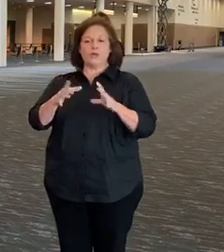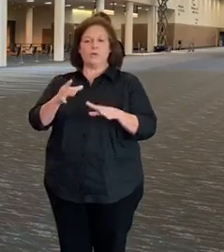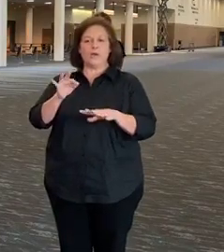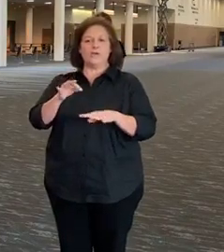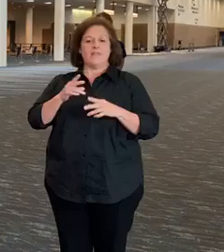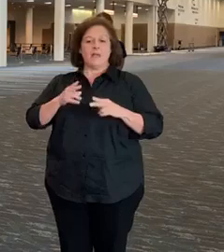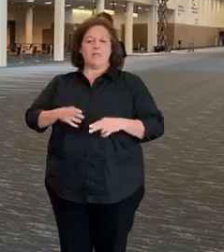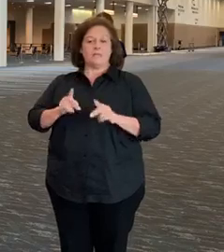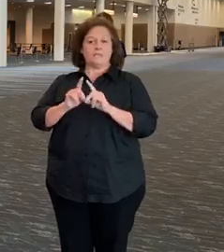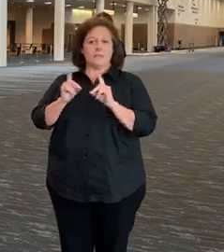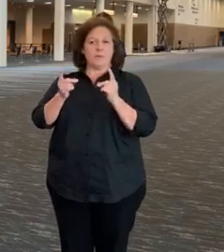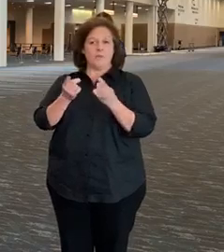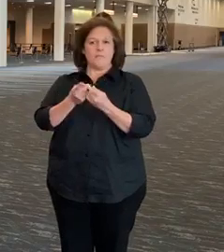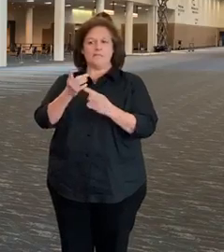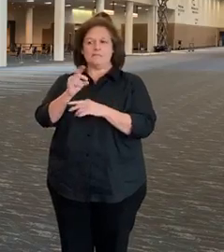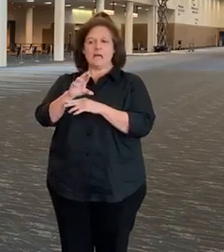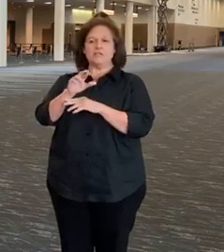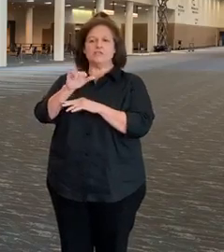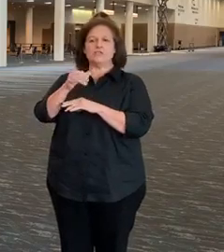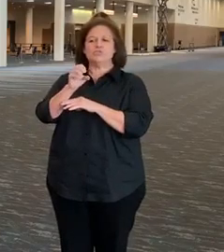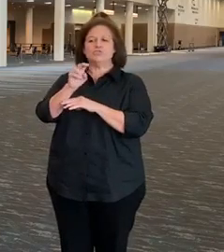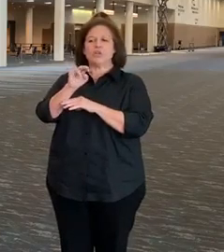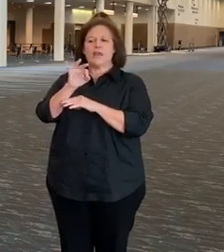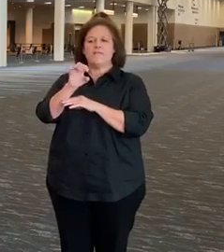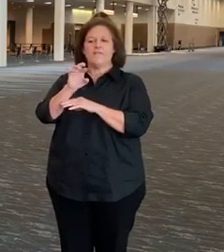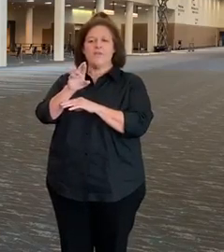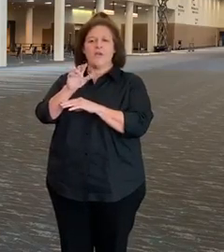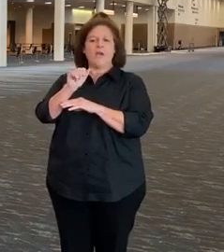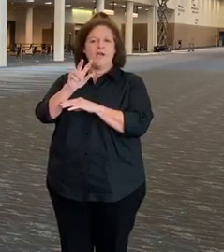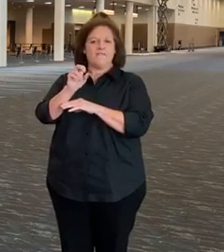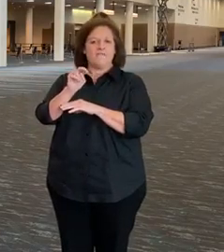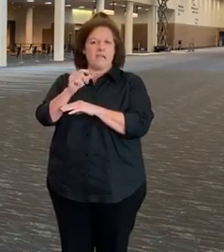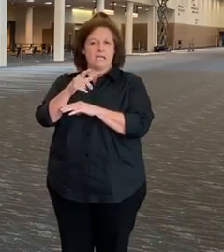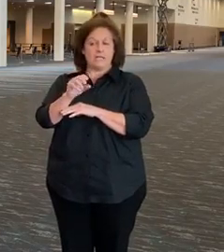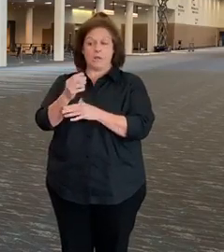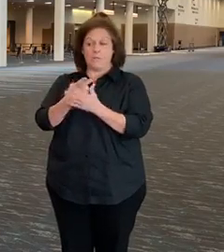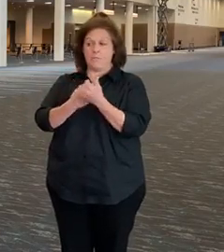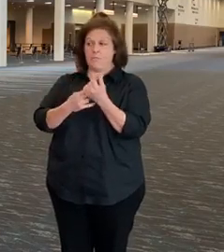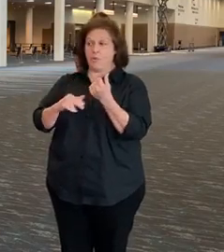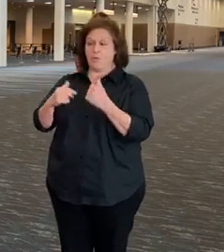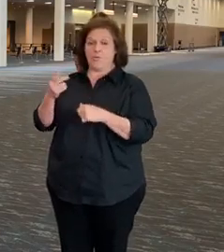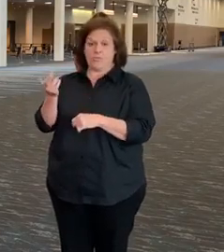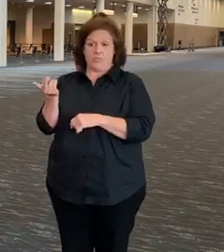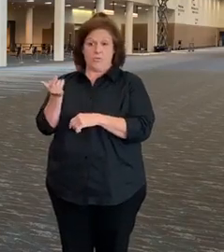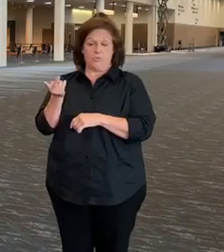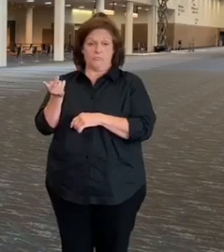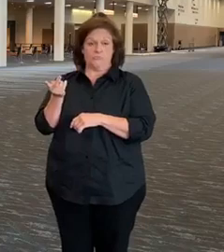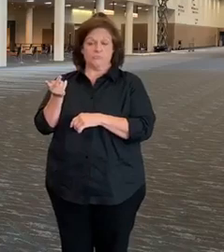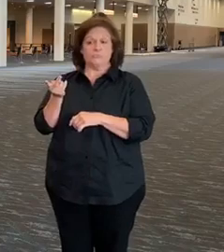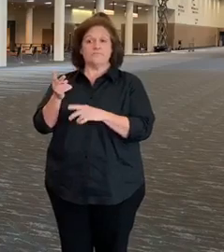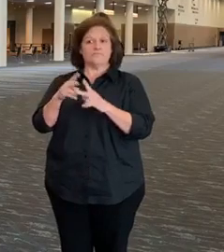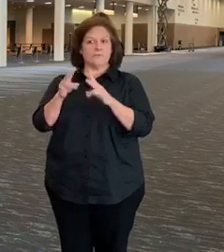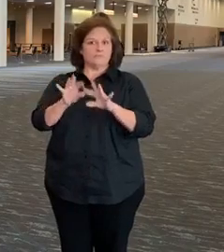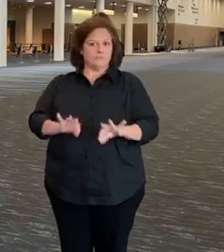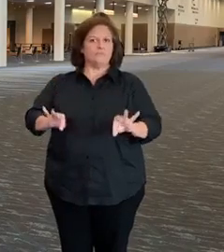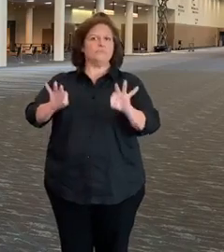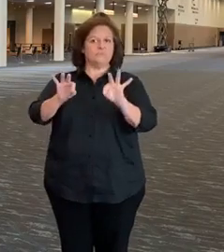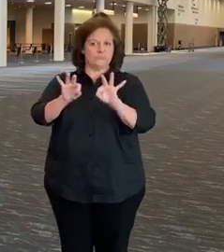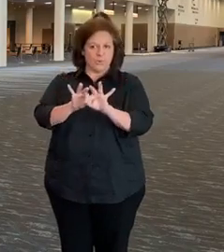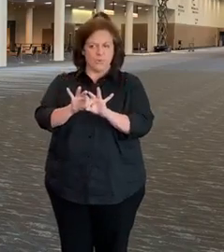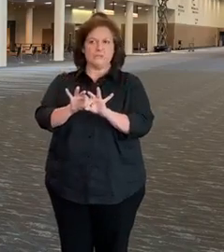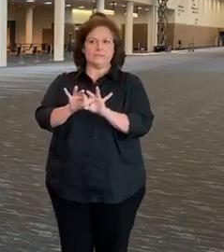Director of the Health Department, Dr. Jennifer Avegno. Both have been central to the operations and